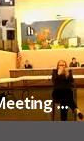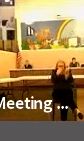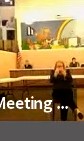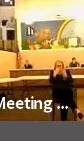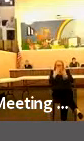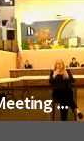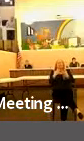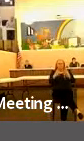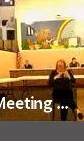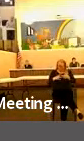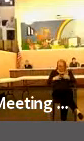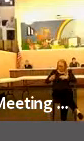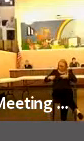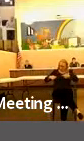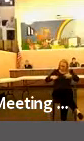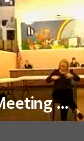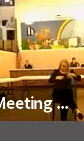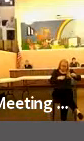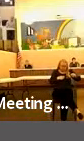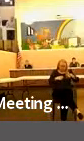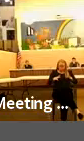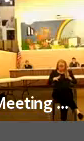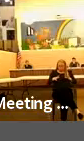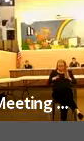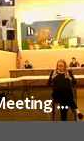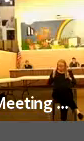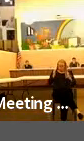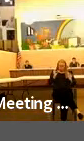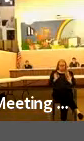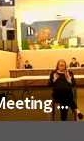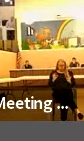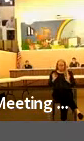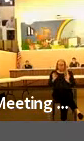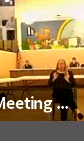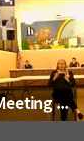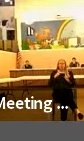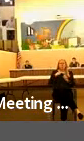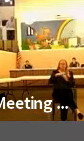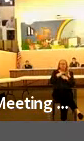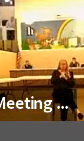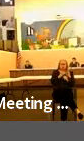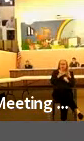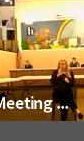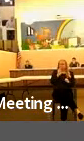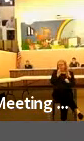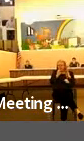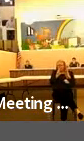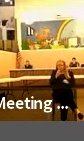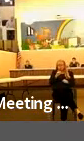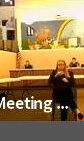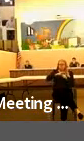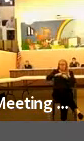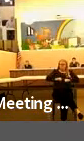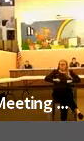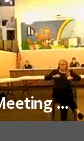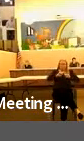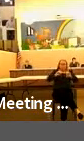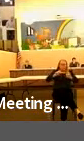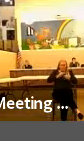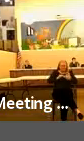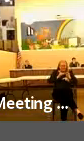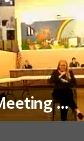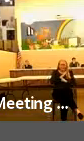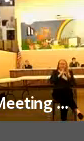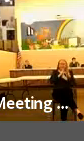enhancements to the project with these bufferings and with all the landscaping that goes along with it. But certainly we do think that that's warranted and